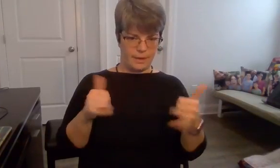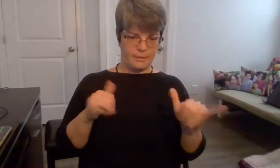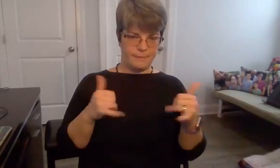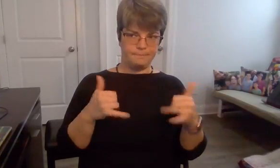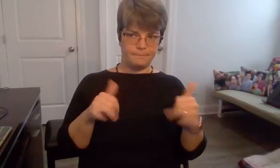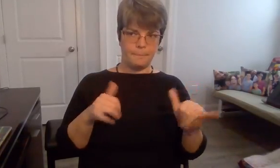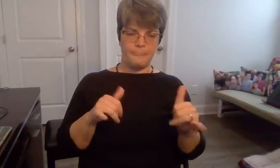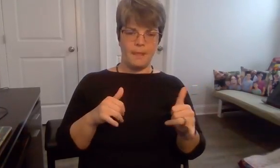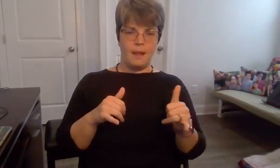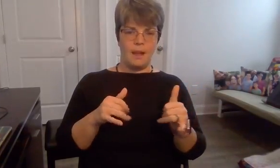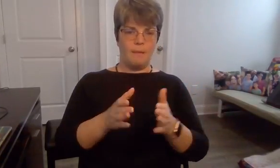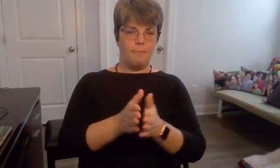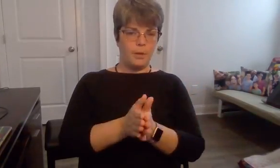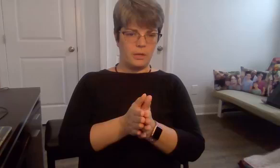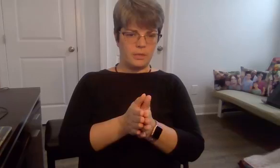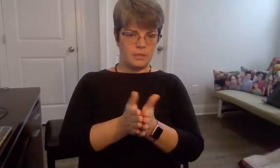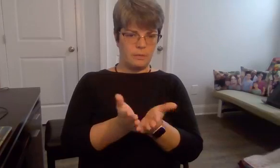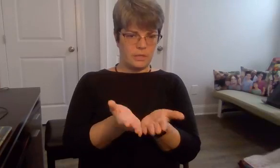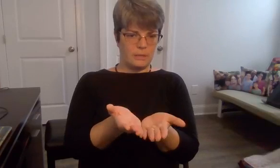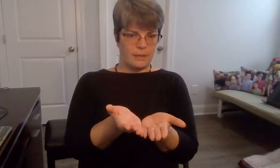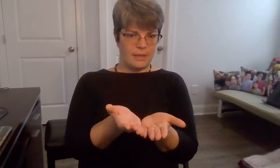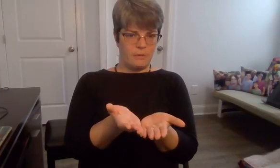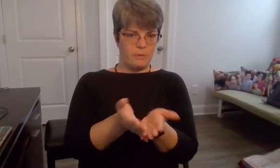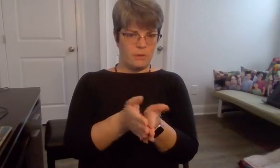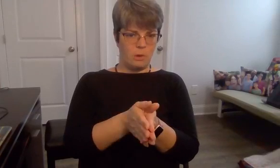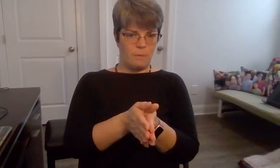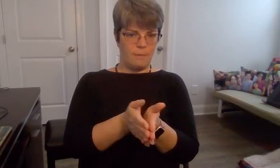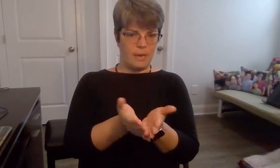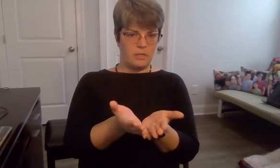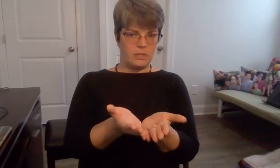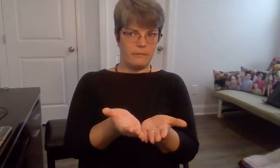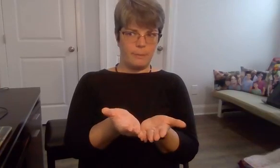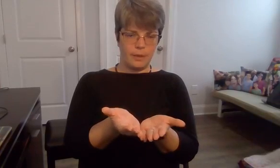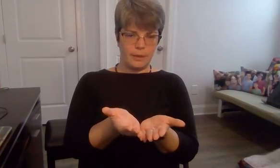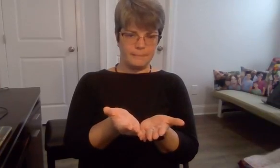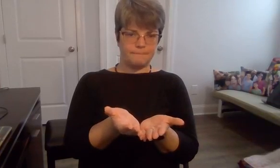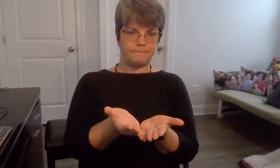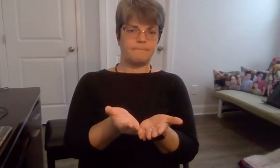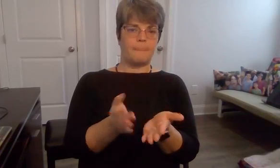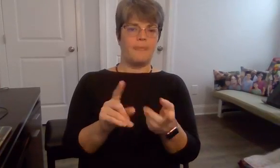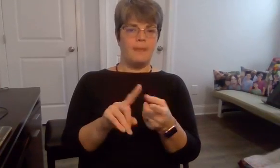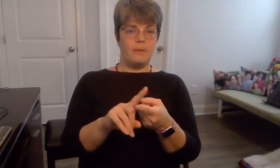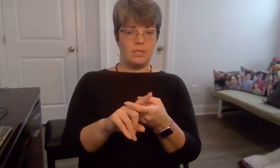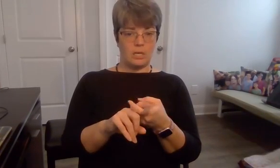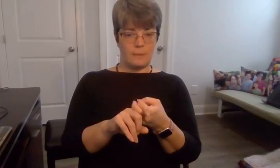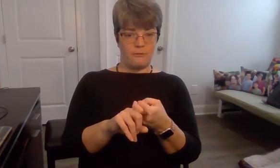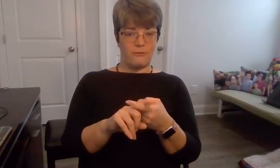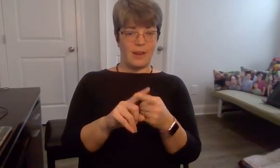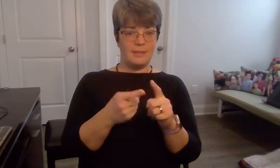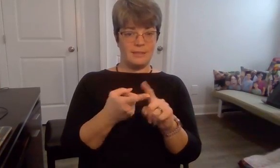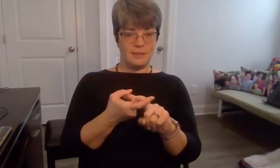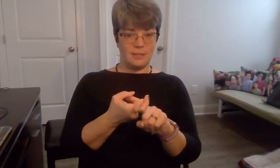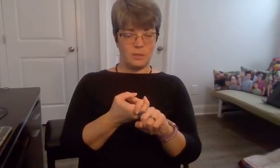one. Books, we talked about that one when you open the pages of a book. We talked about friends. So